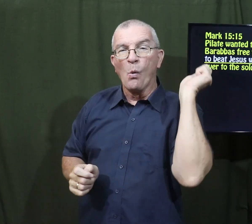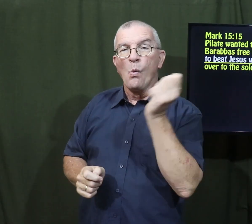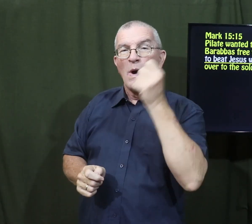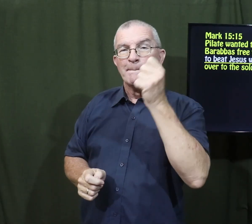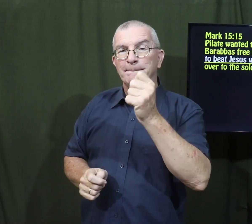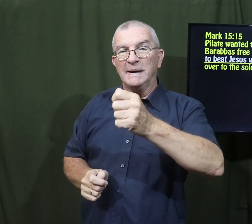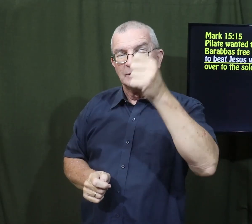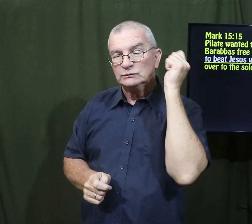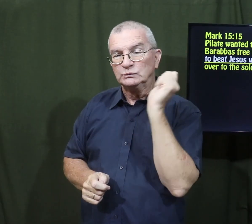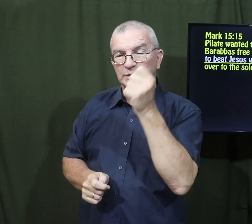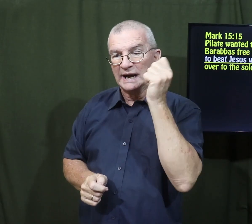whips.